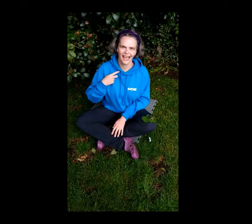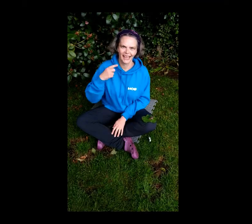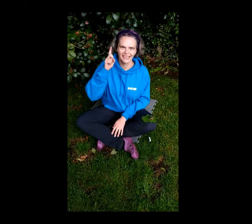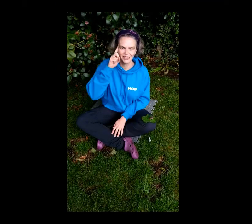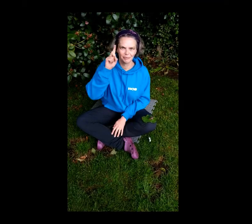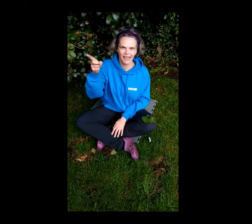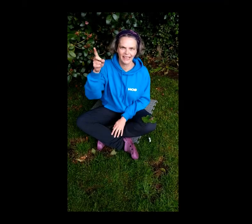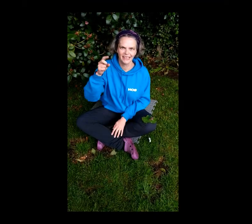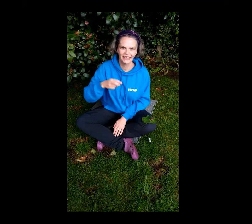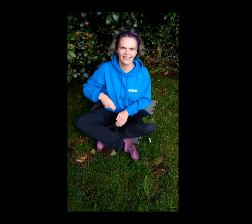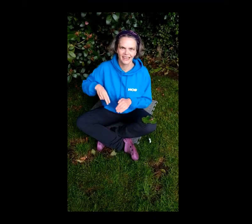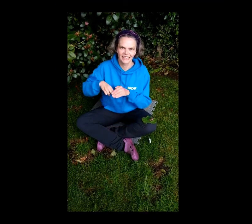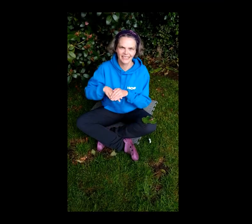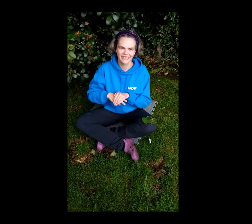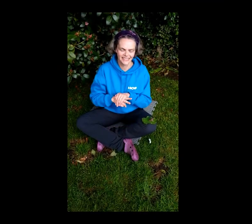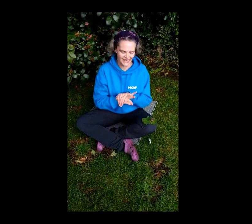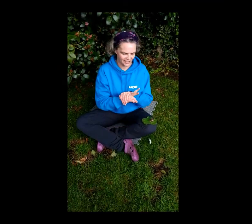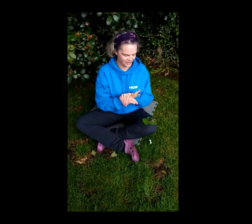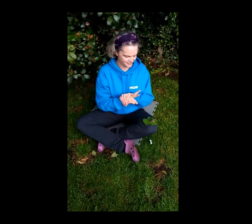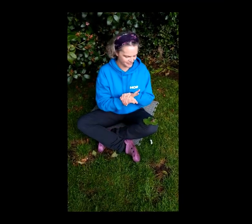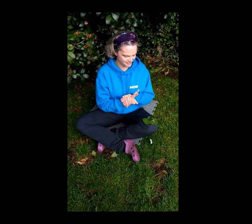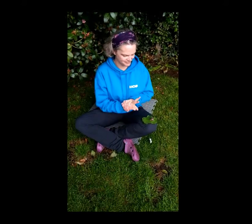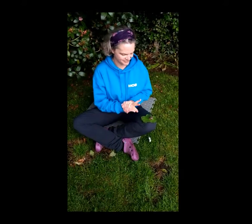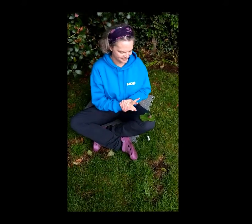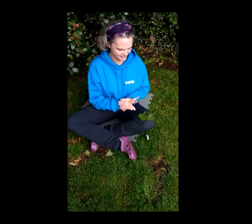I spy a snail.